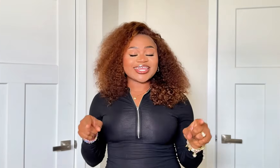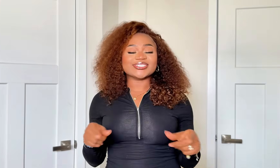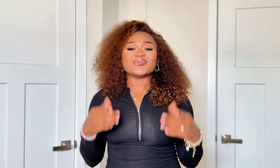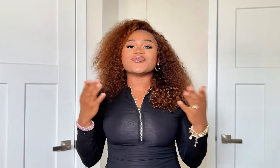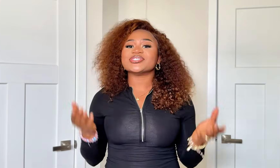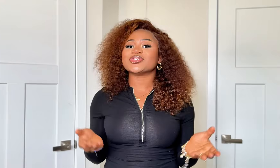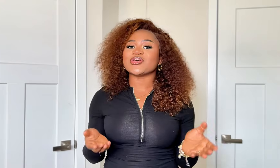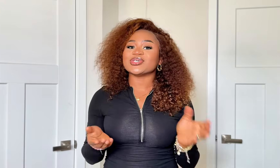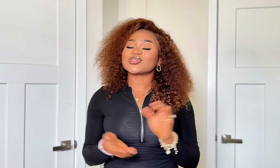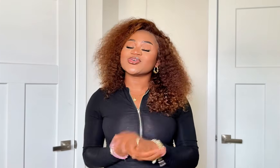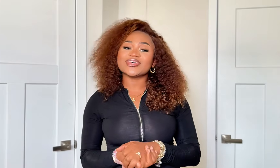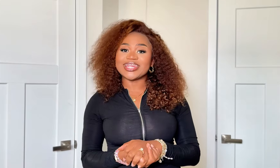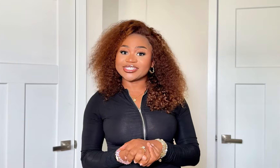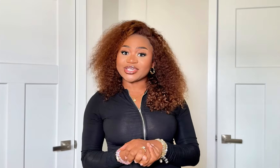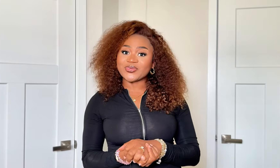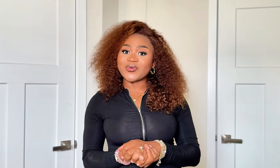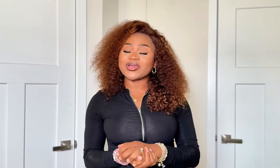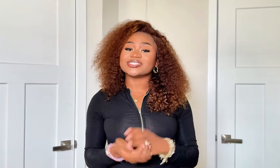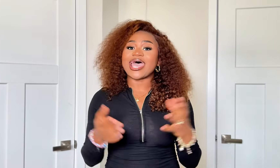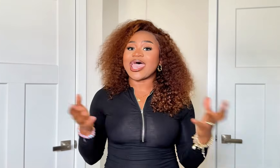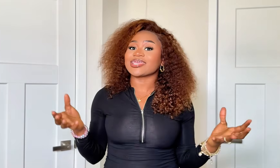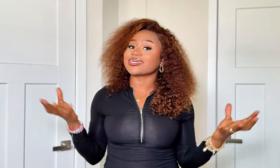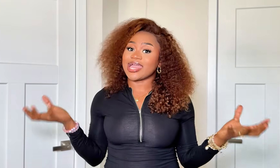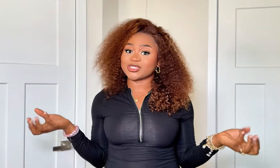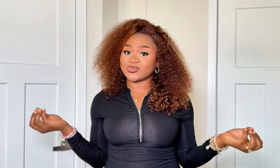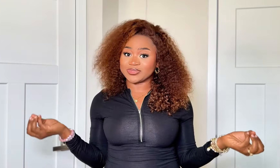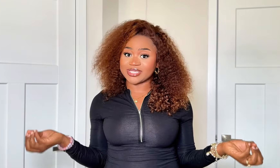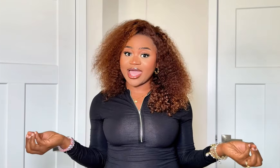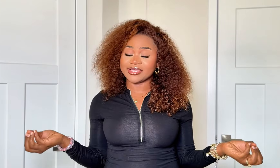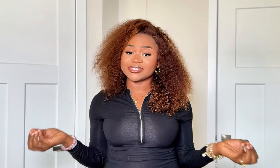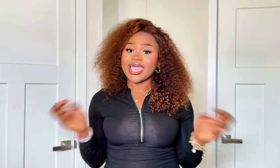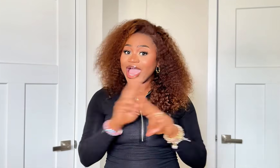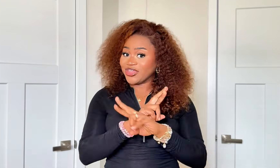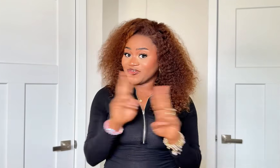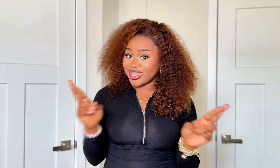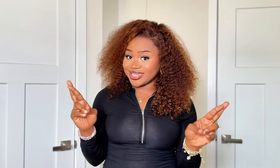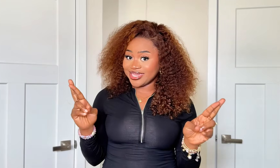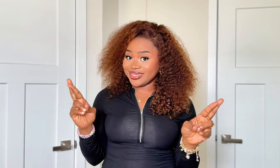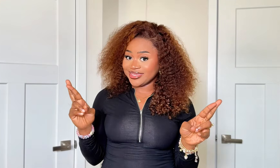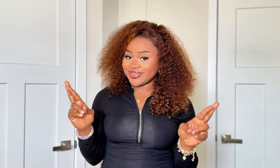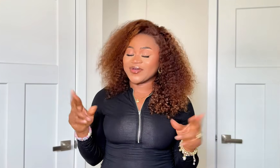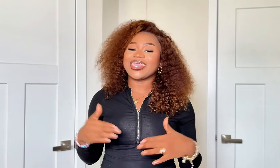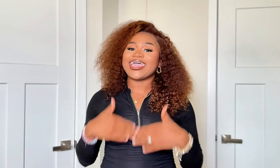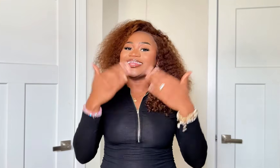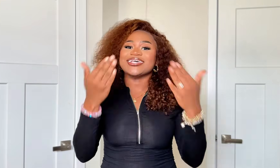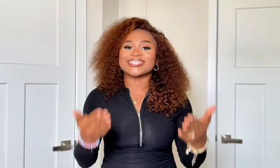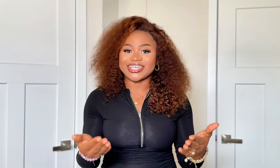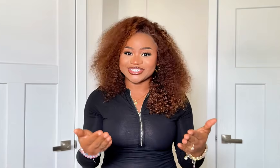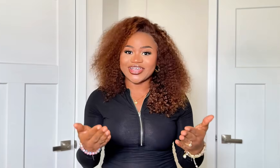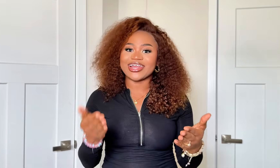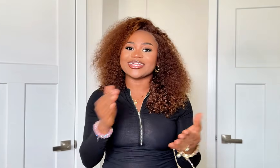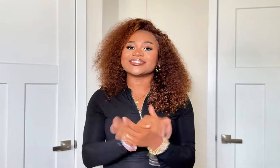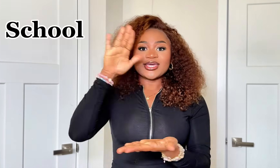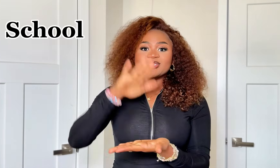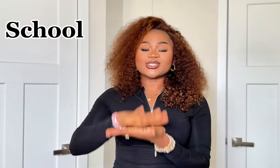lesson, we're going to learn school-related words and classroom signs. Are you ready? Okay, let's get started.